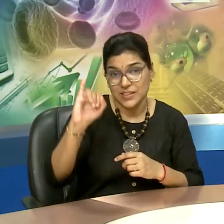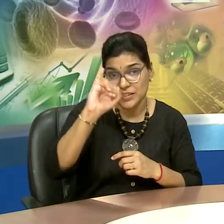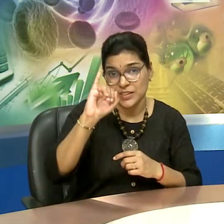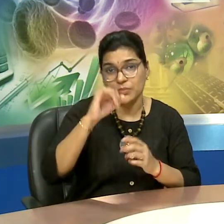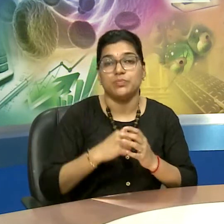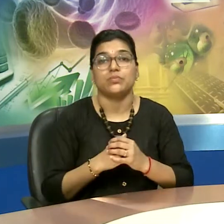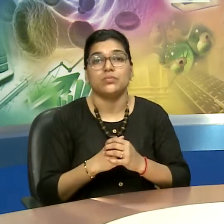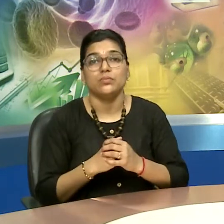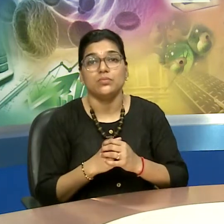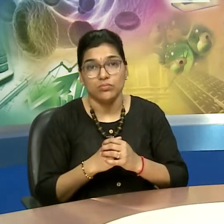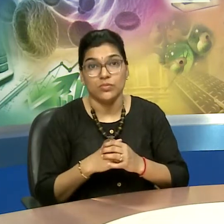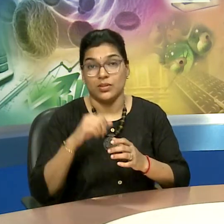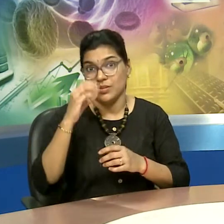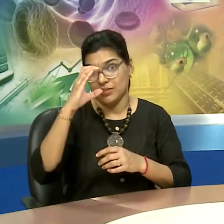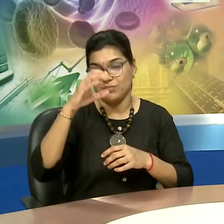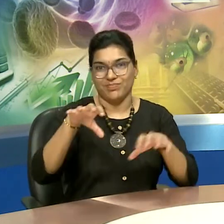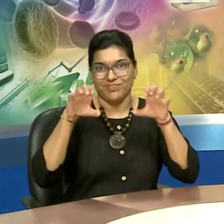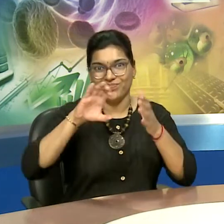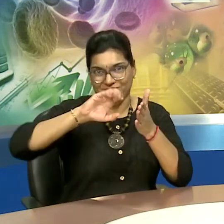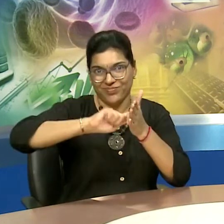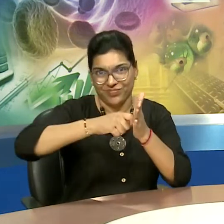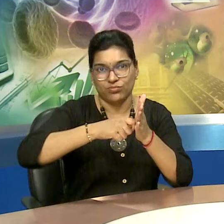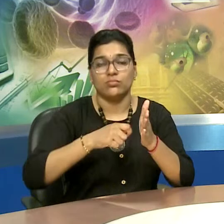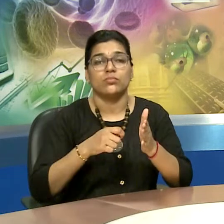state do not have